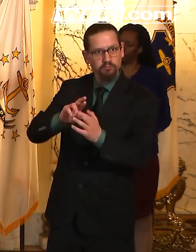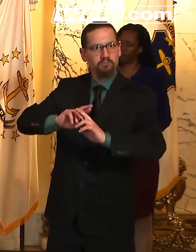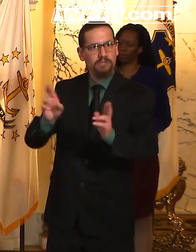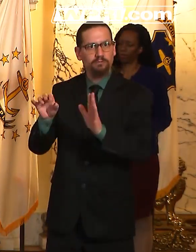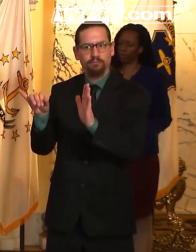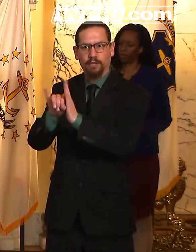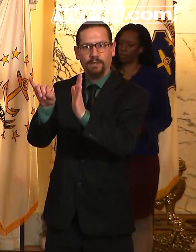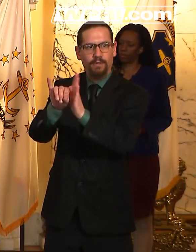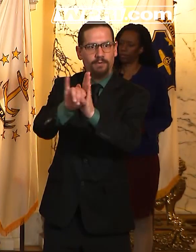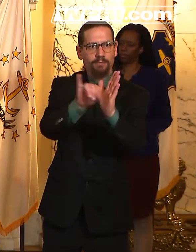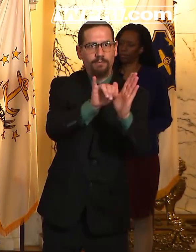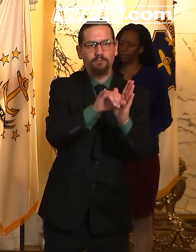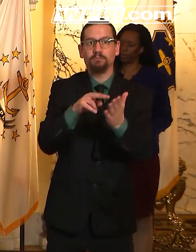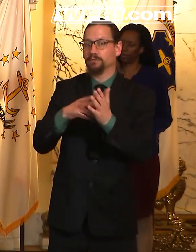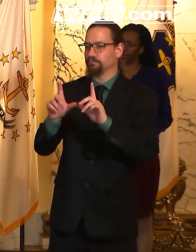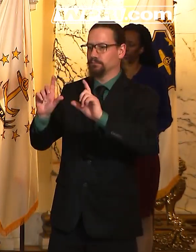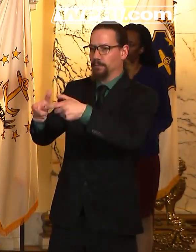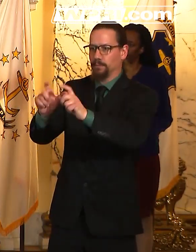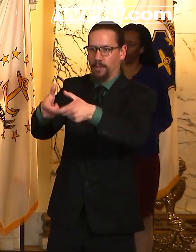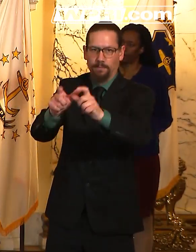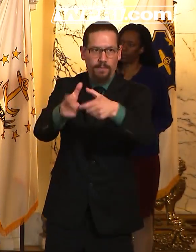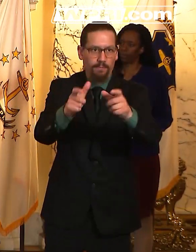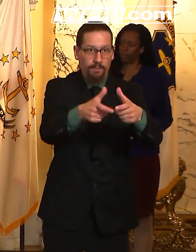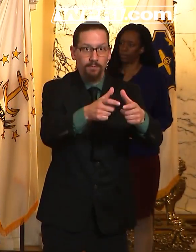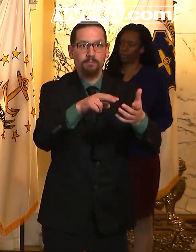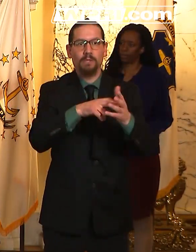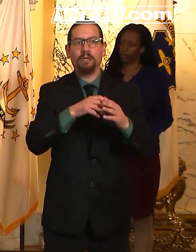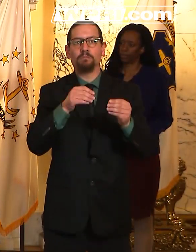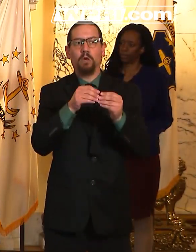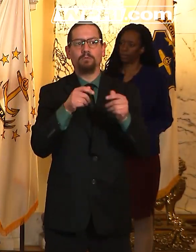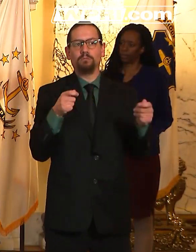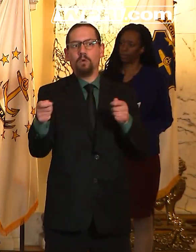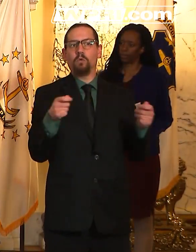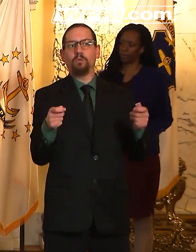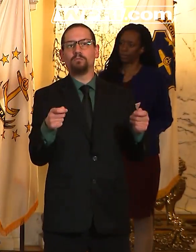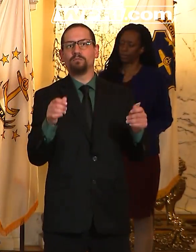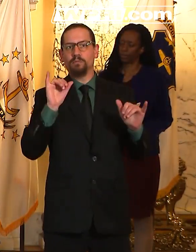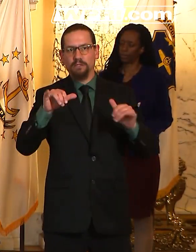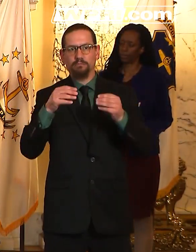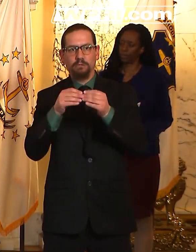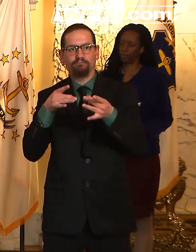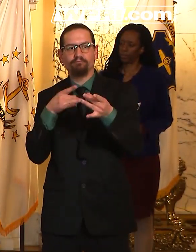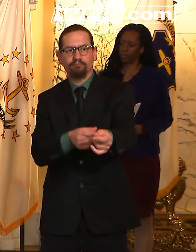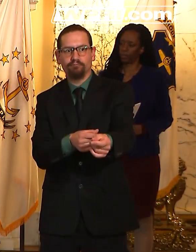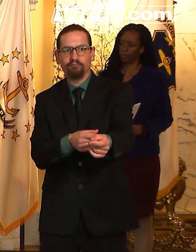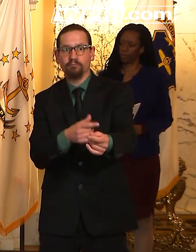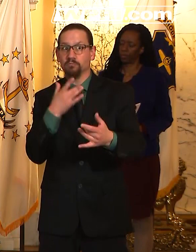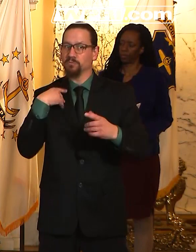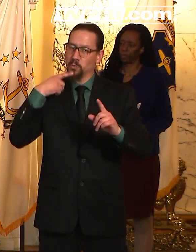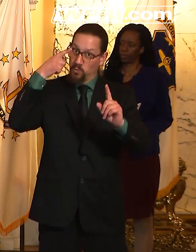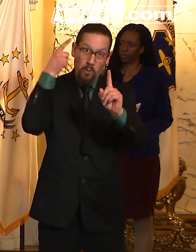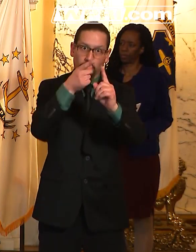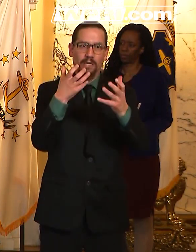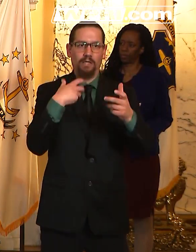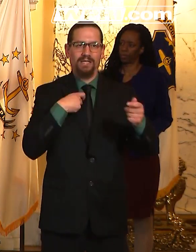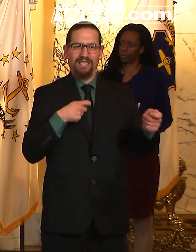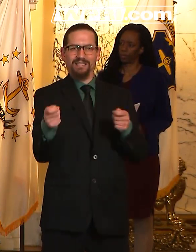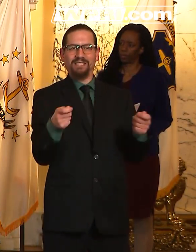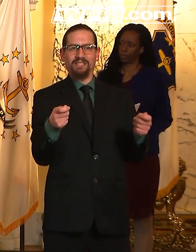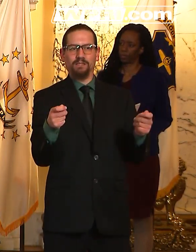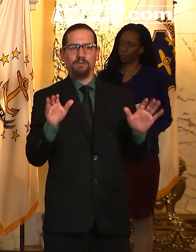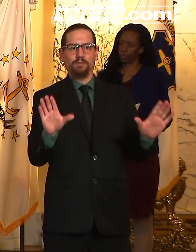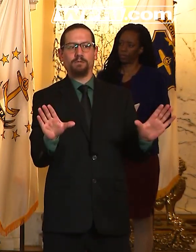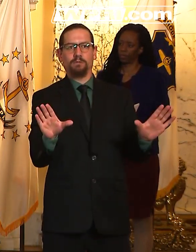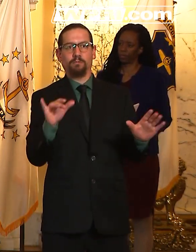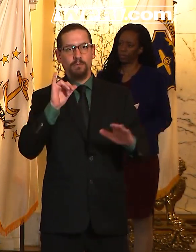an effective quarantine or isolation. If we can get that system down, and if